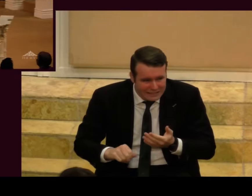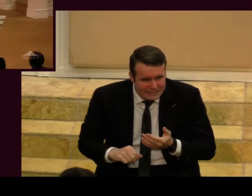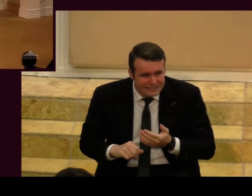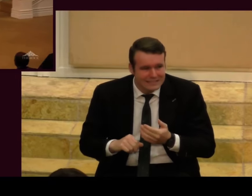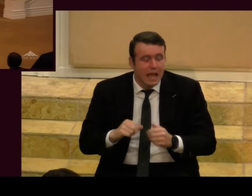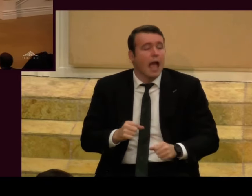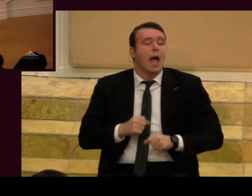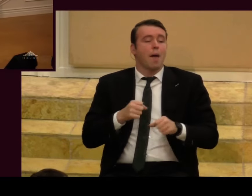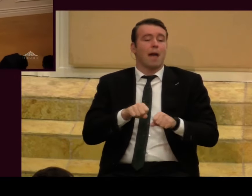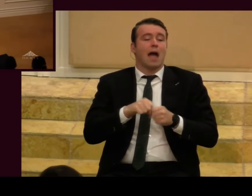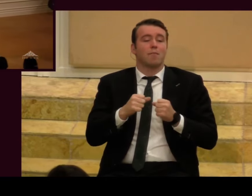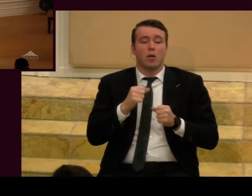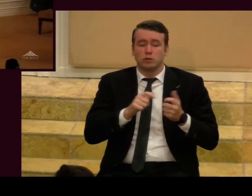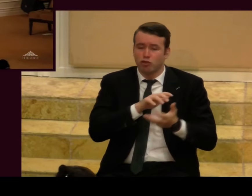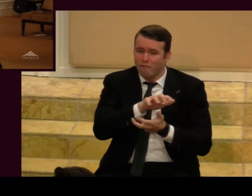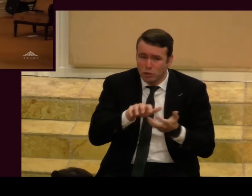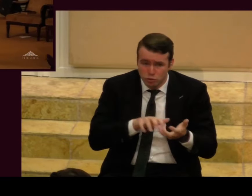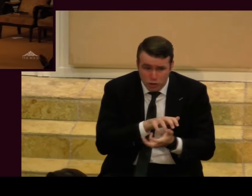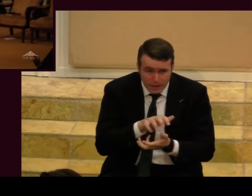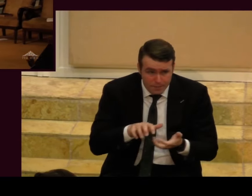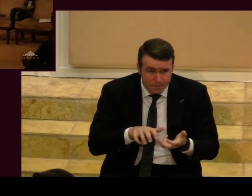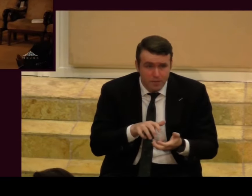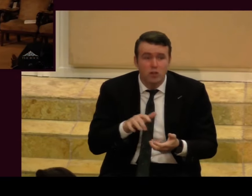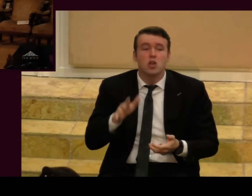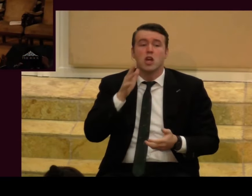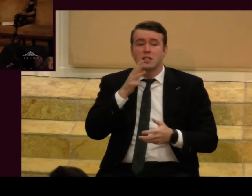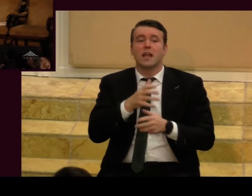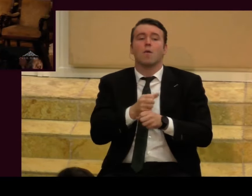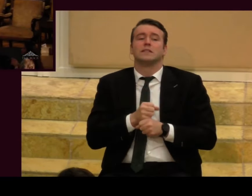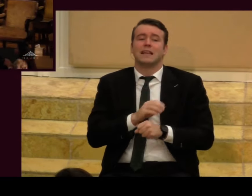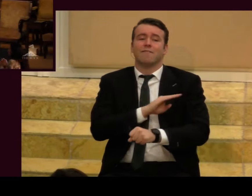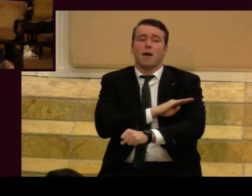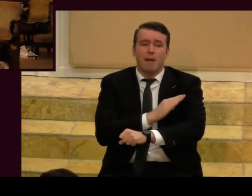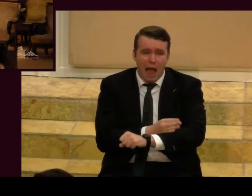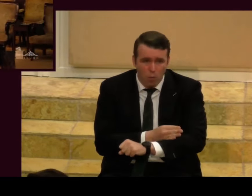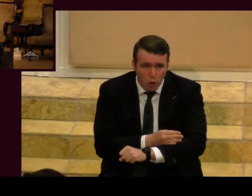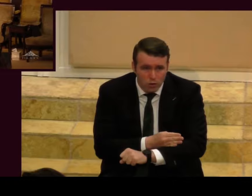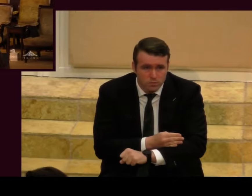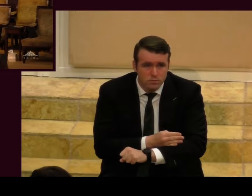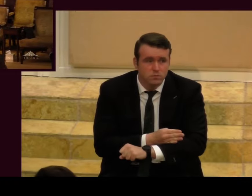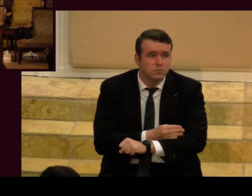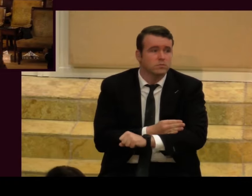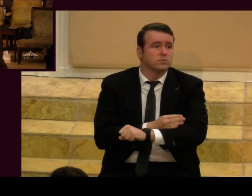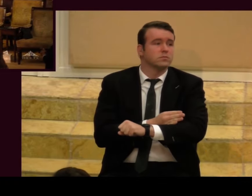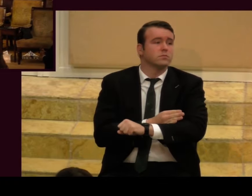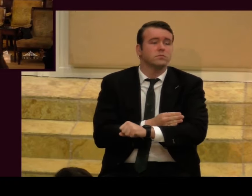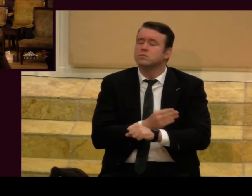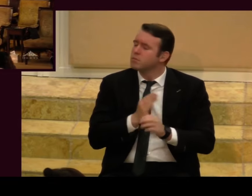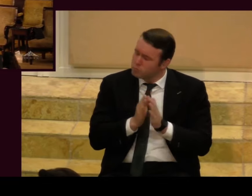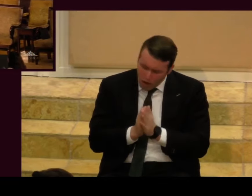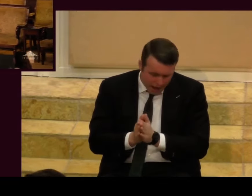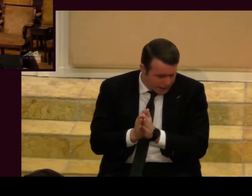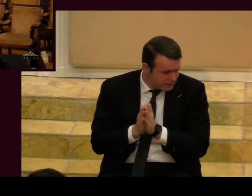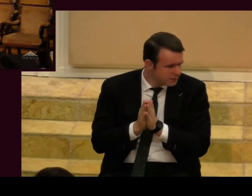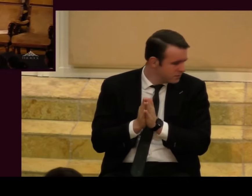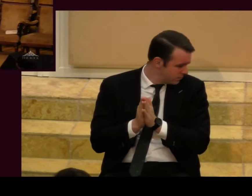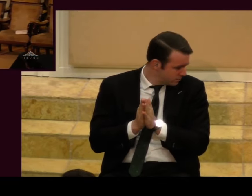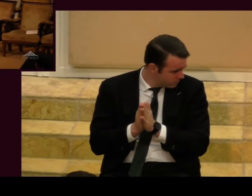unforgiveness. Power to break confusion. You shall receive power. Come on,